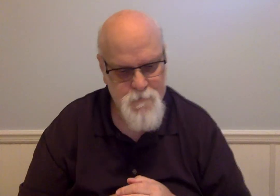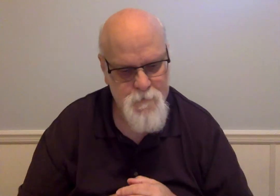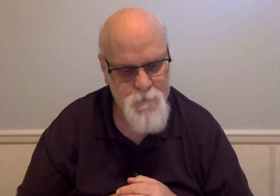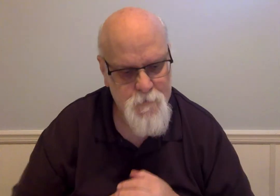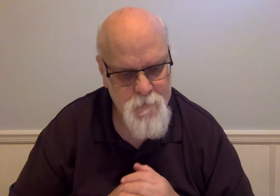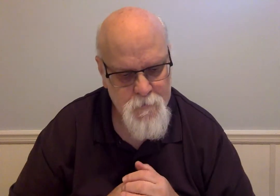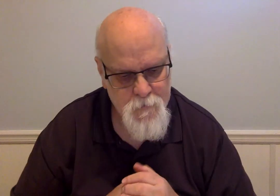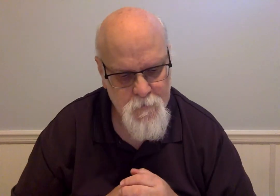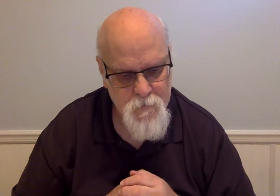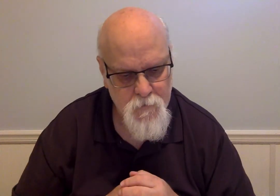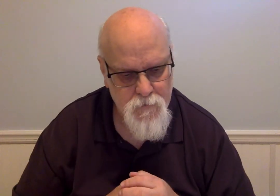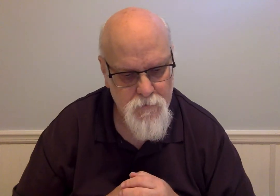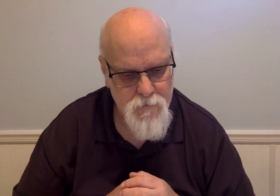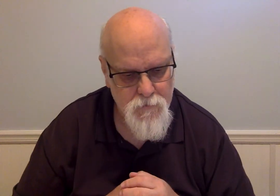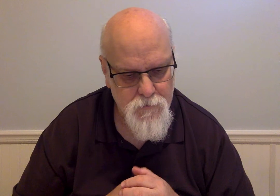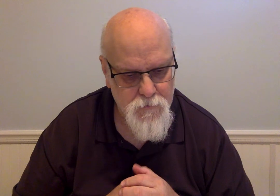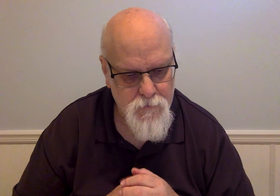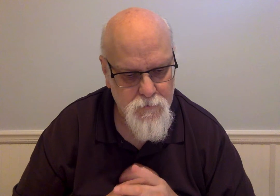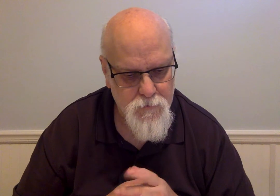Those are 2 different signs.